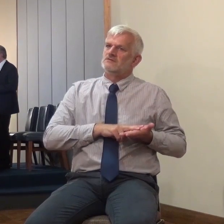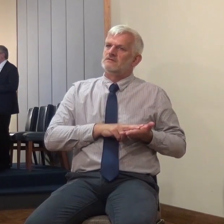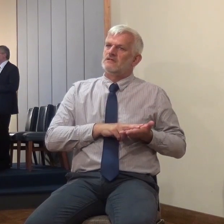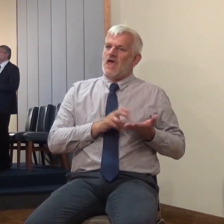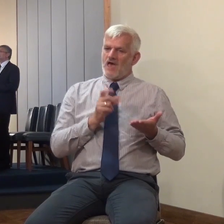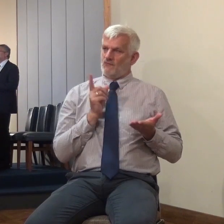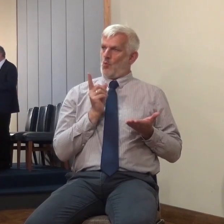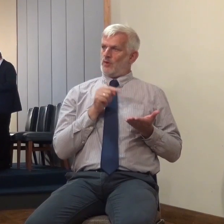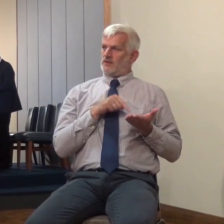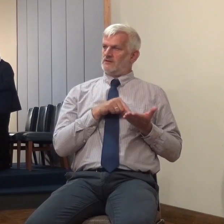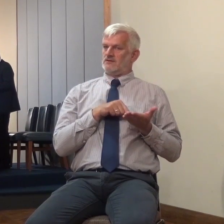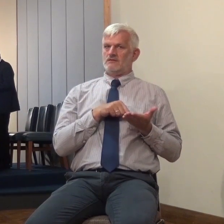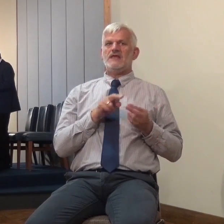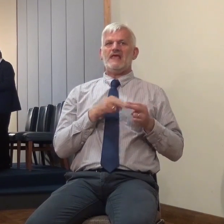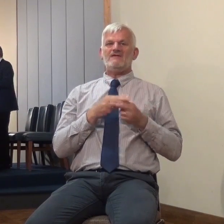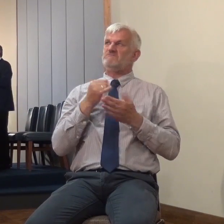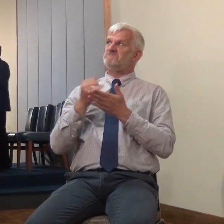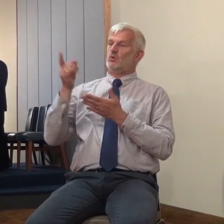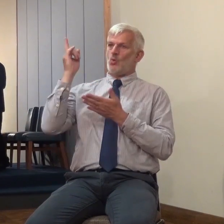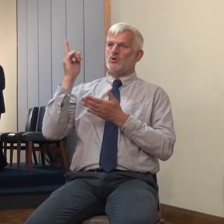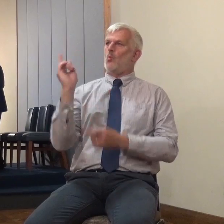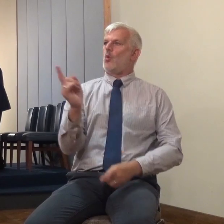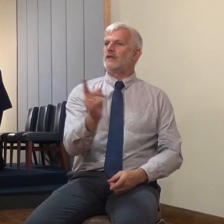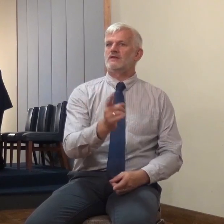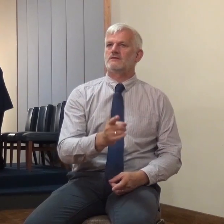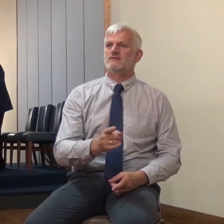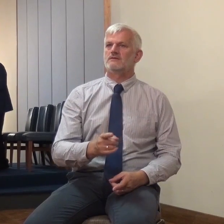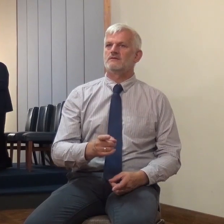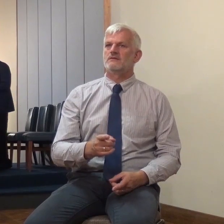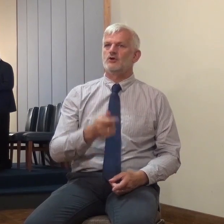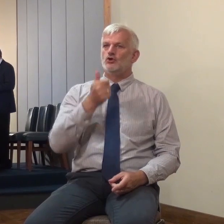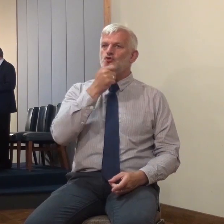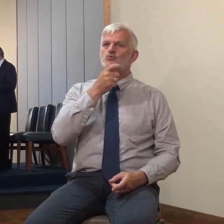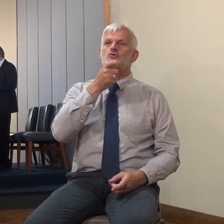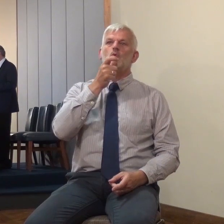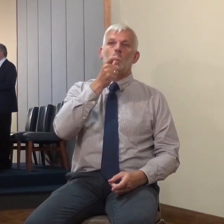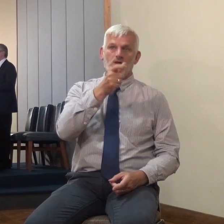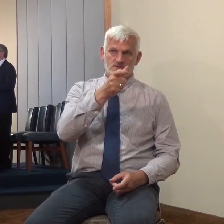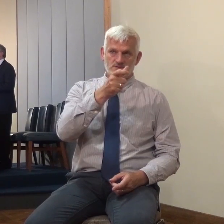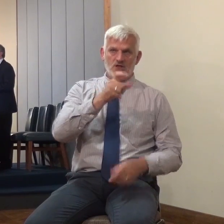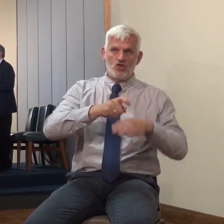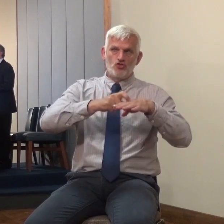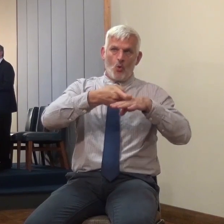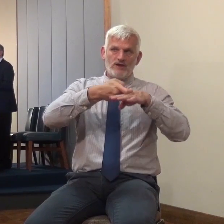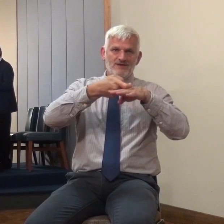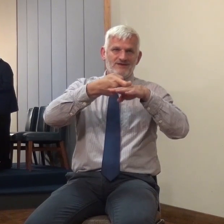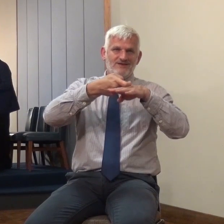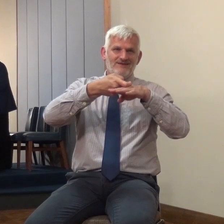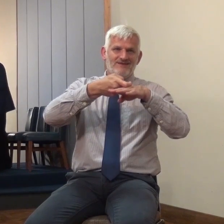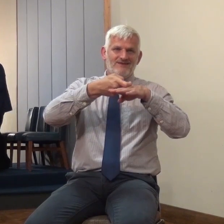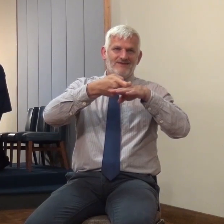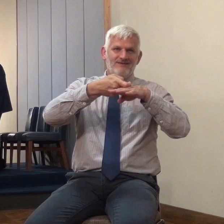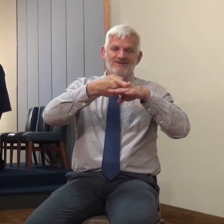warnings there for disobedience. Obstructive people were often described as thorns. For